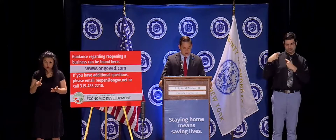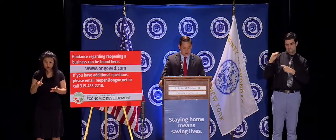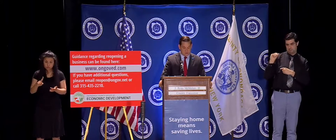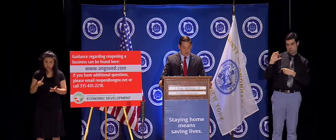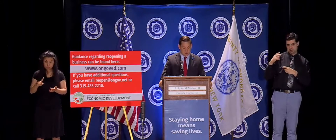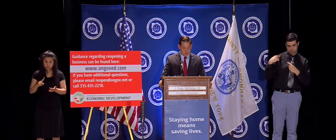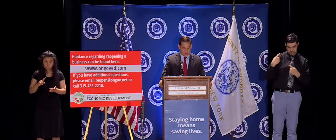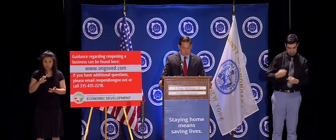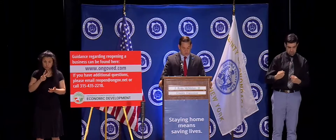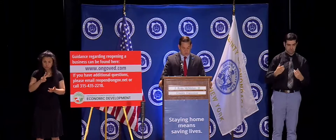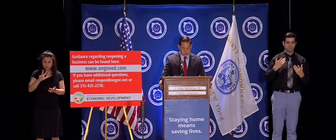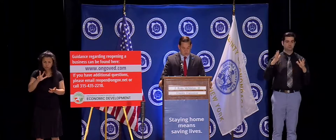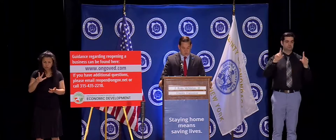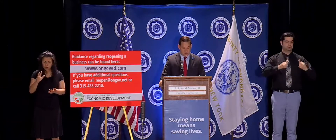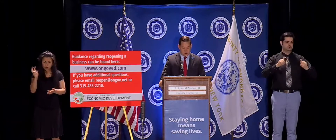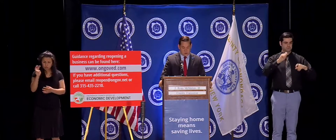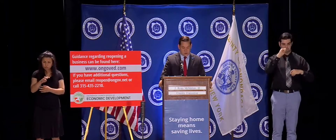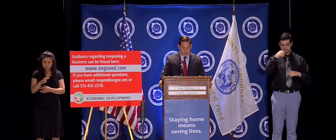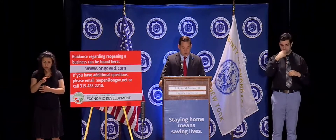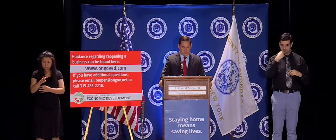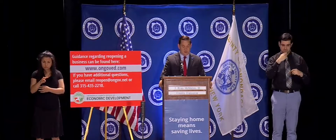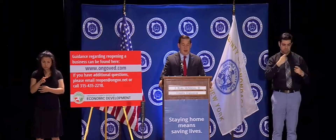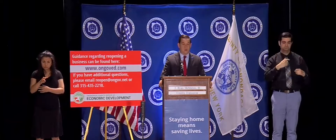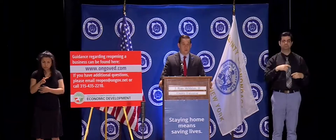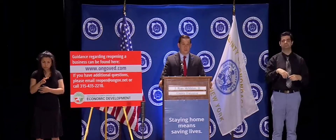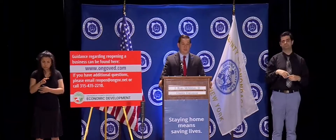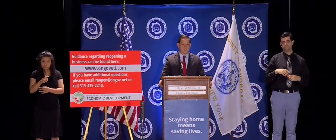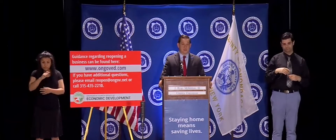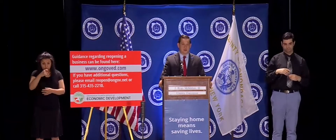27,486 tests have been returned.